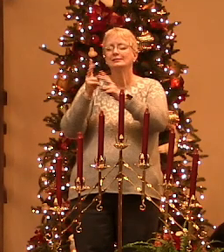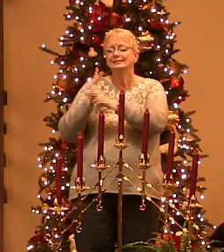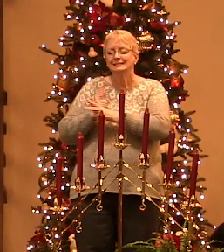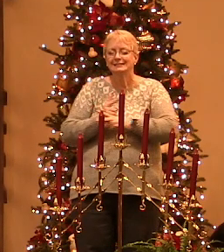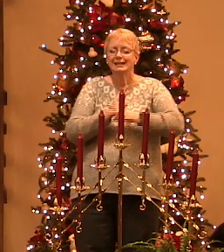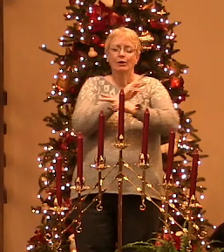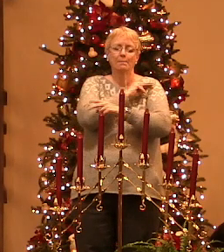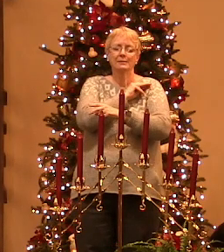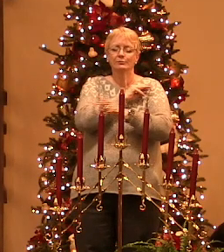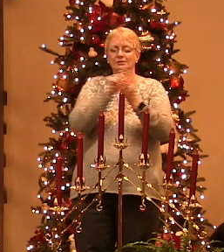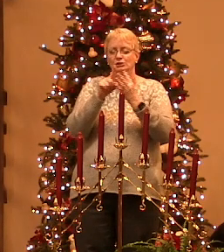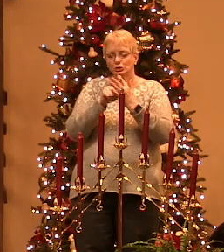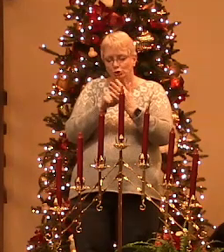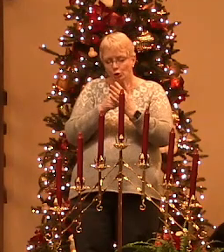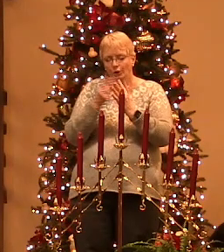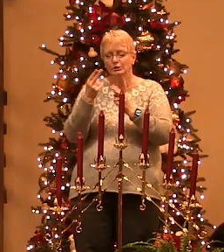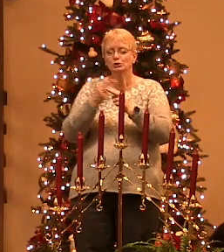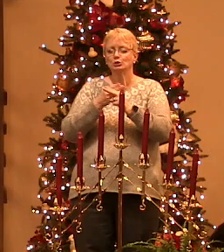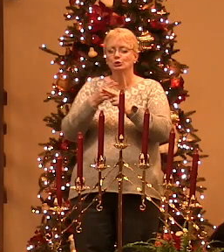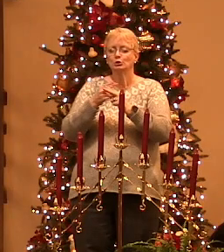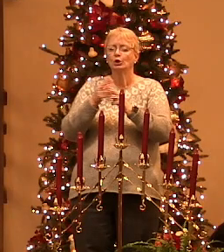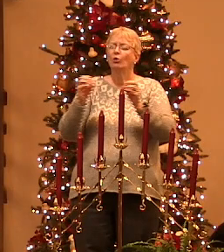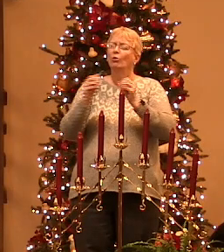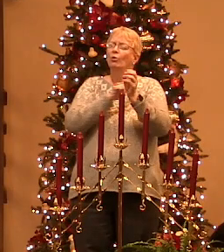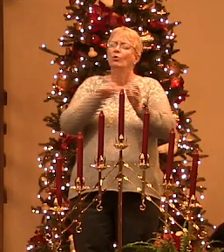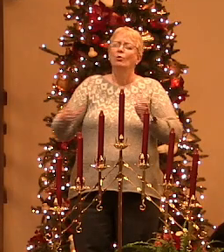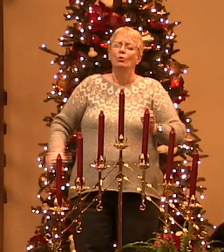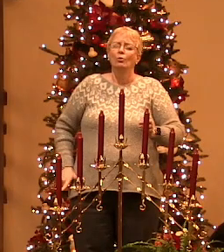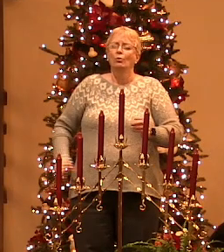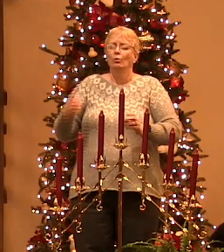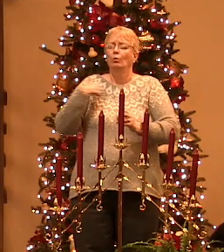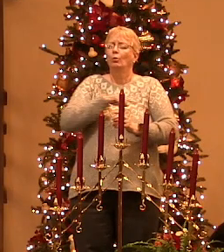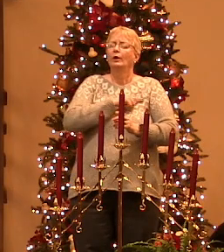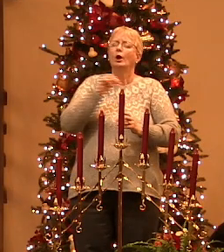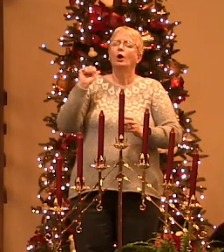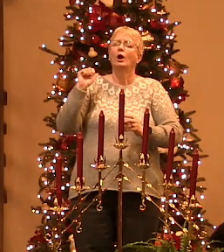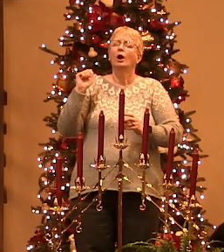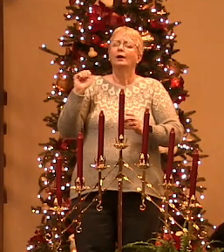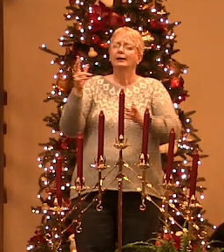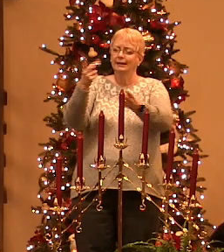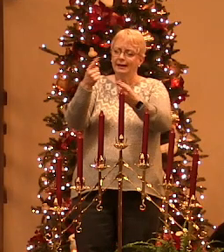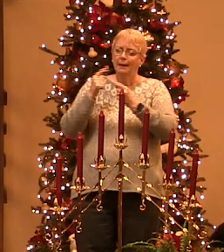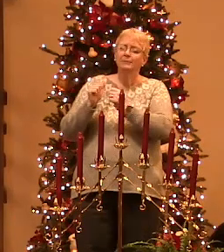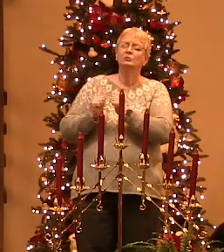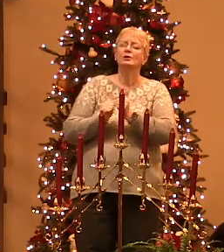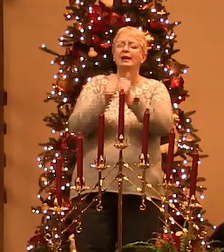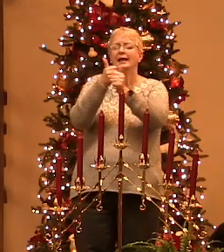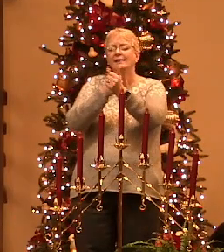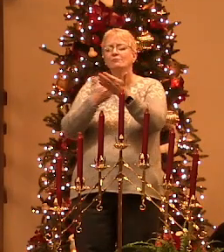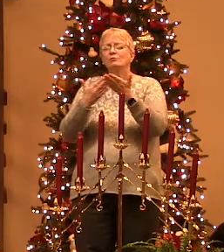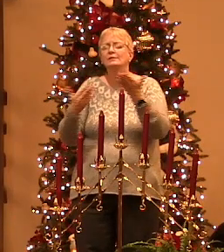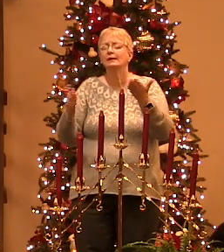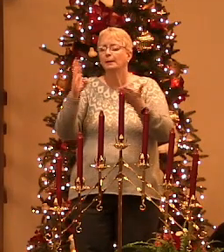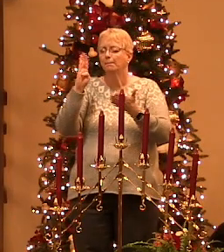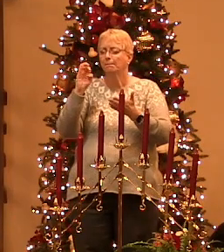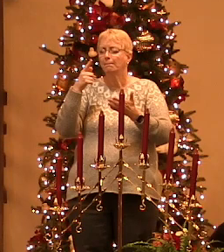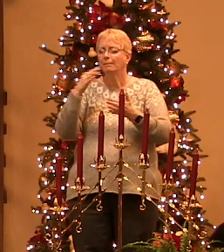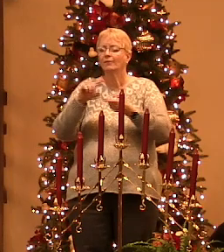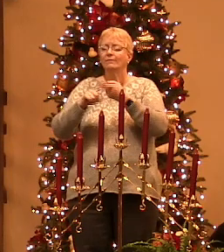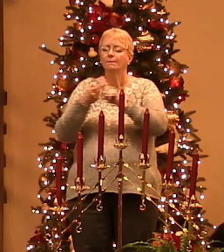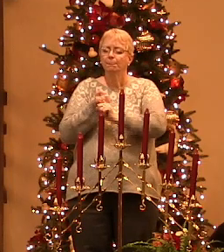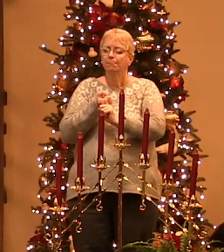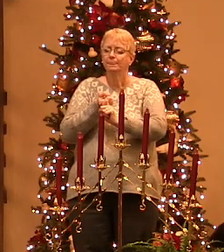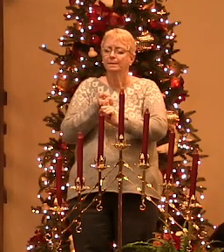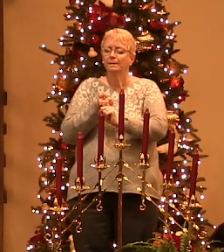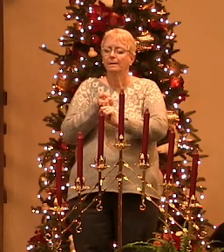that's starting. And, oh, Lord God, may all this come together. Everything at Bethel Friends to fulfill the